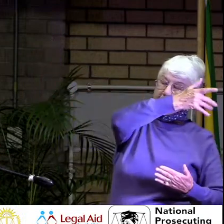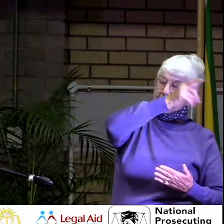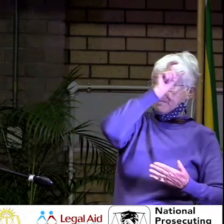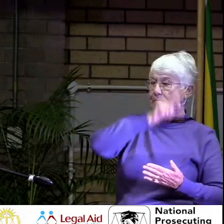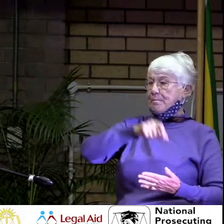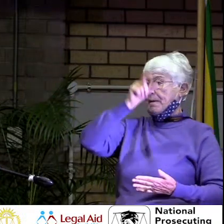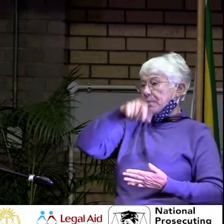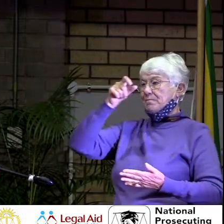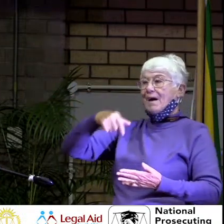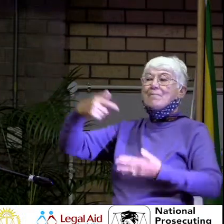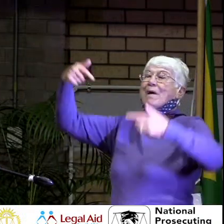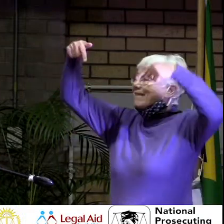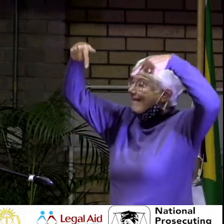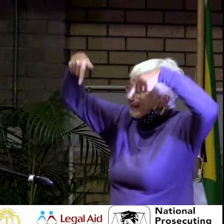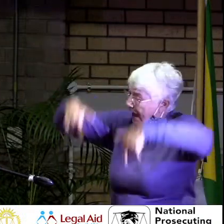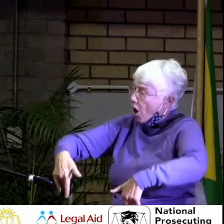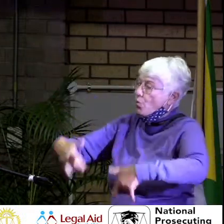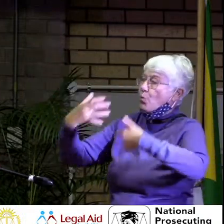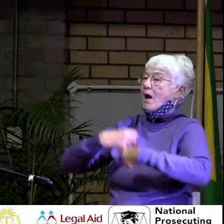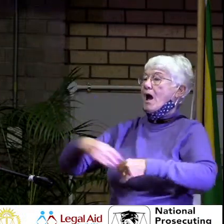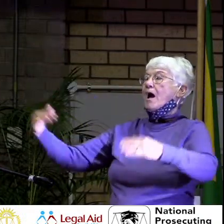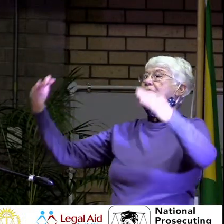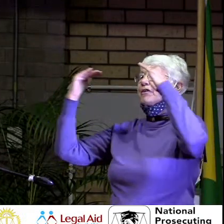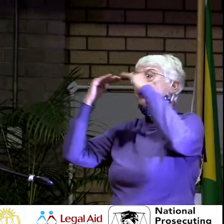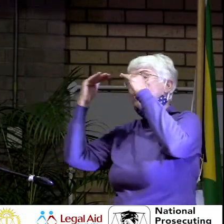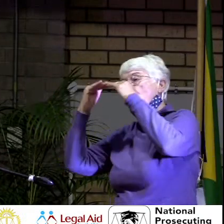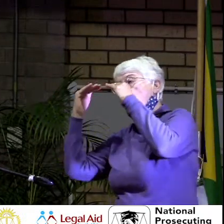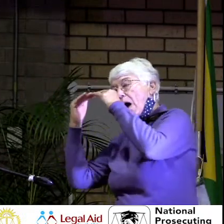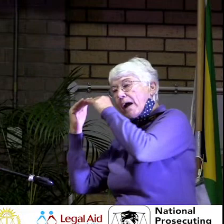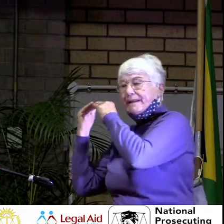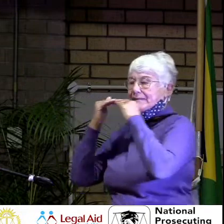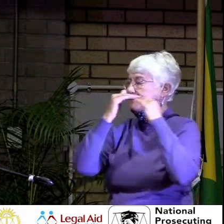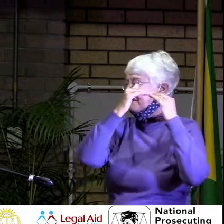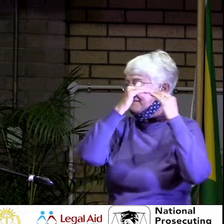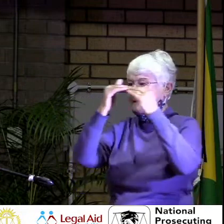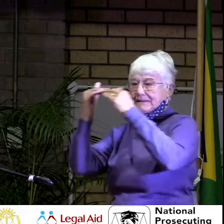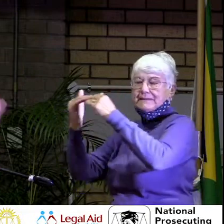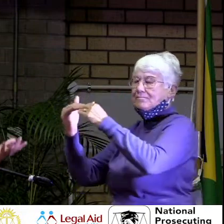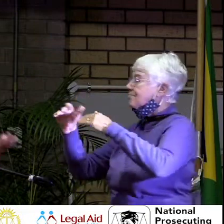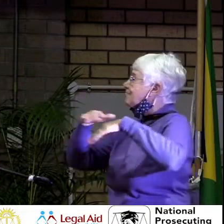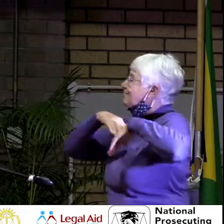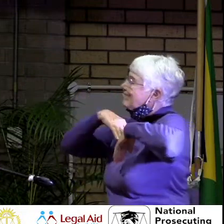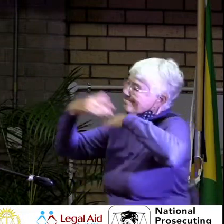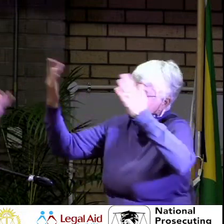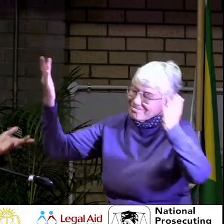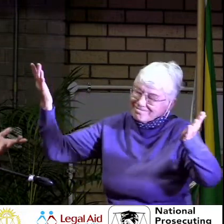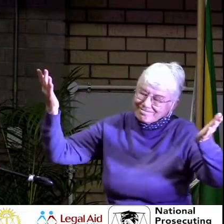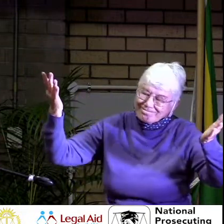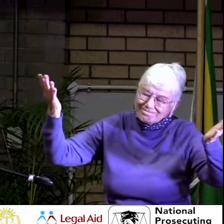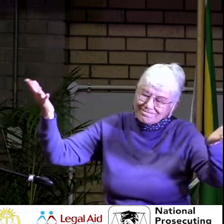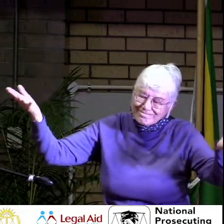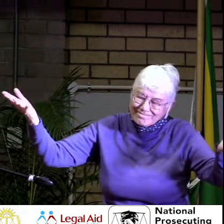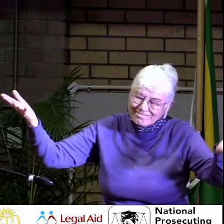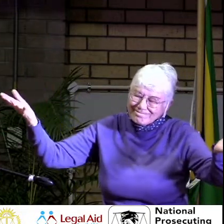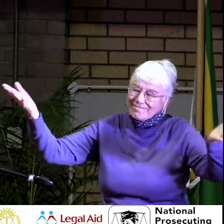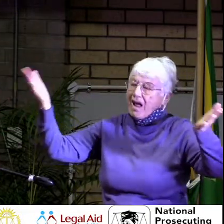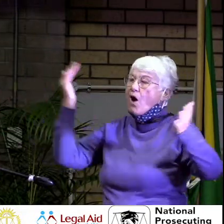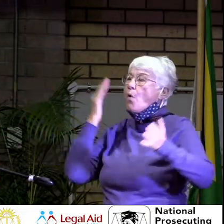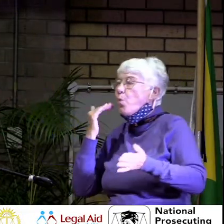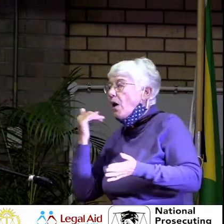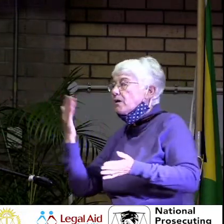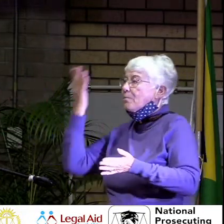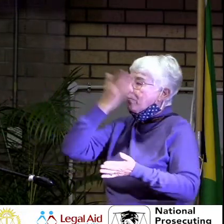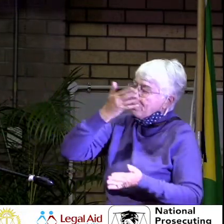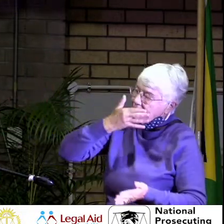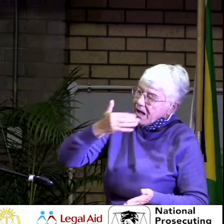equality. Everybody is equal, black and white, depending on whether you're Christian or whether you're Muslim,